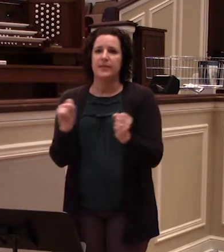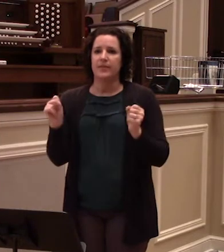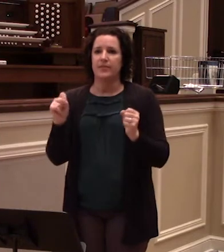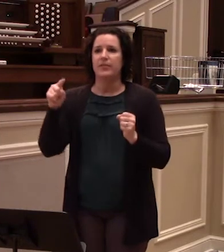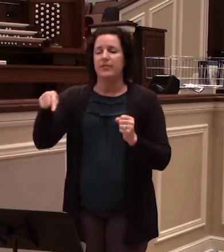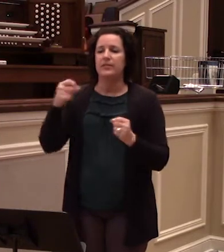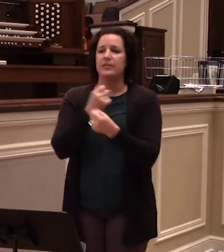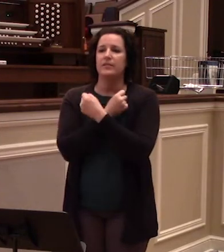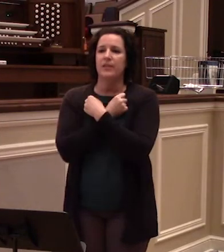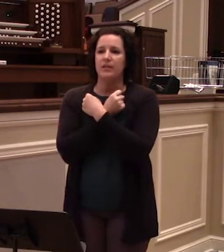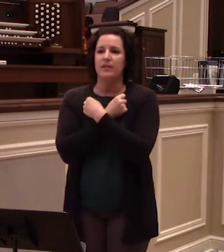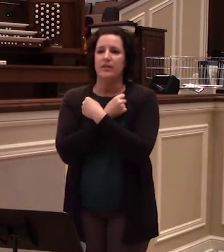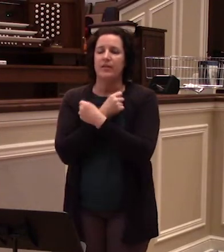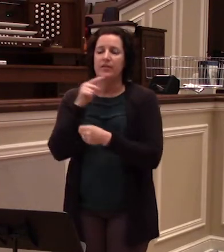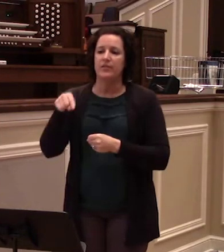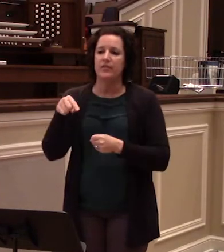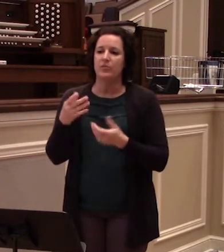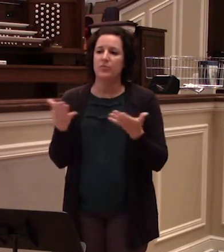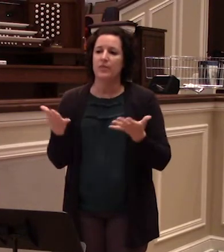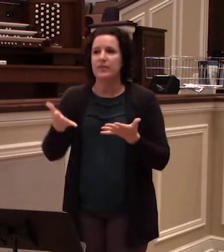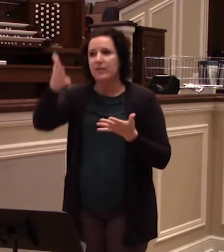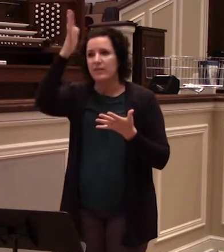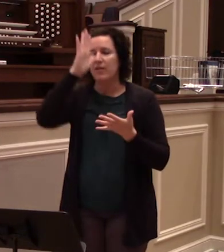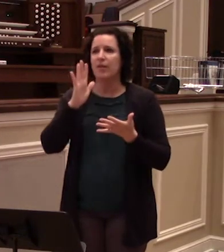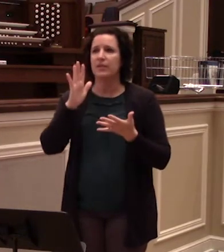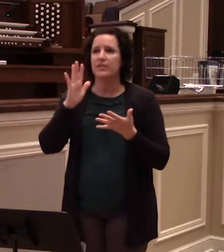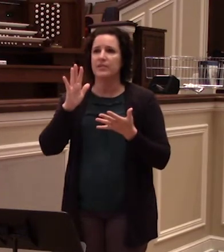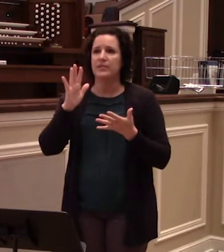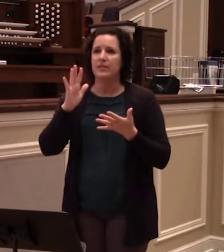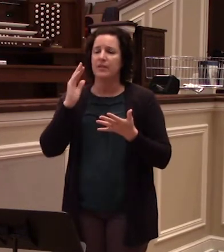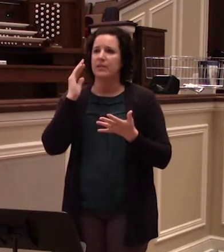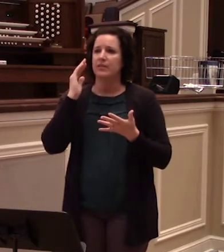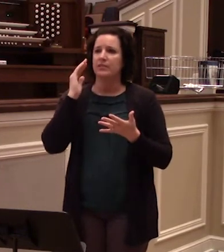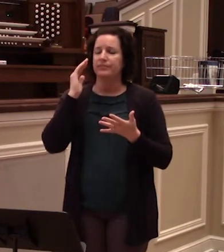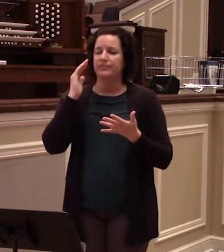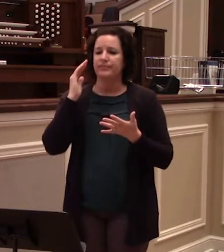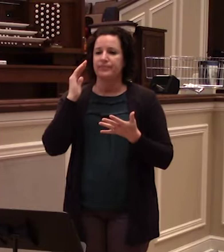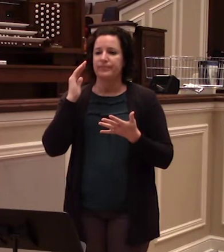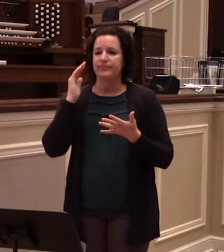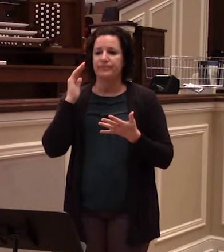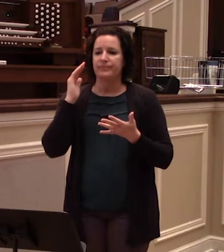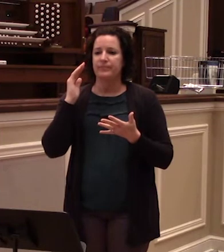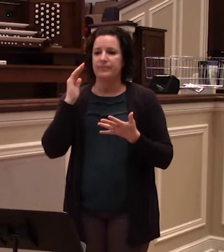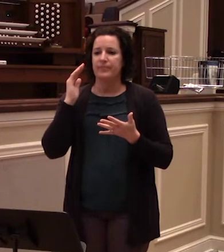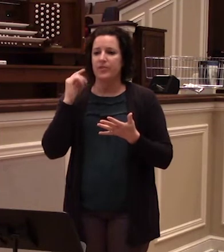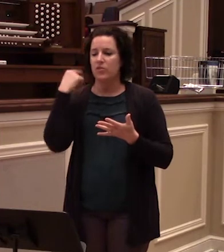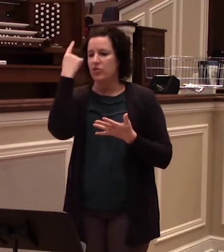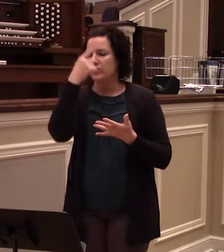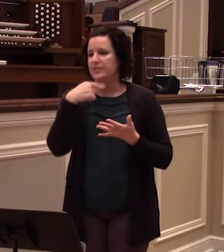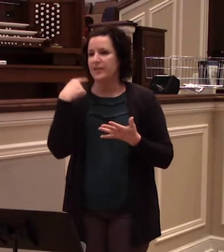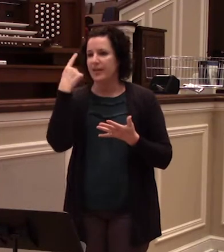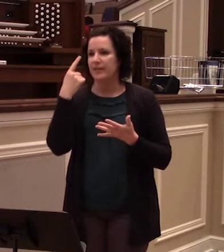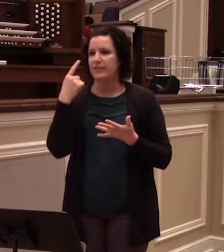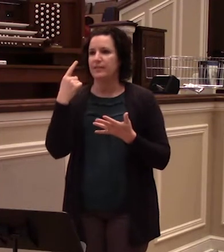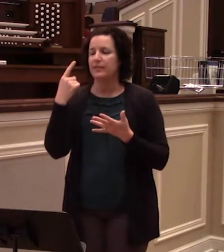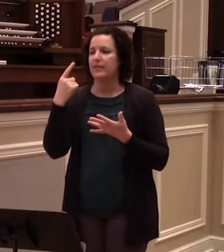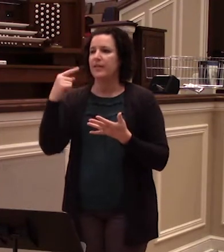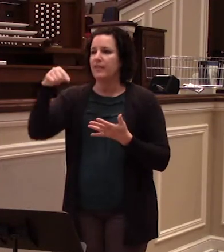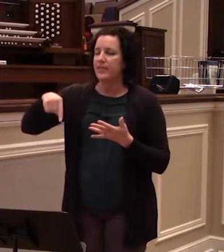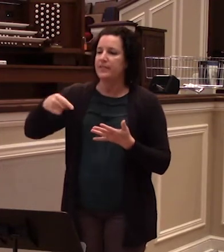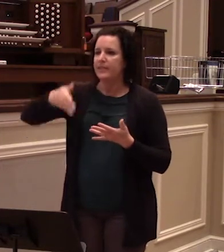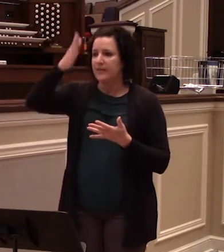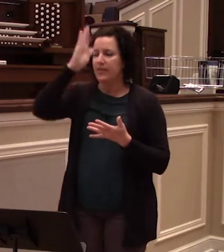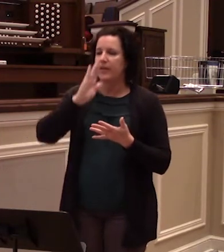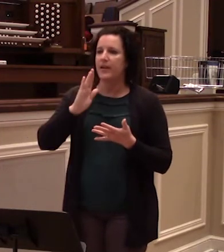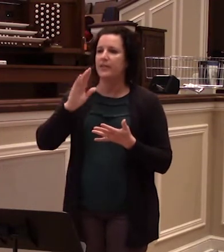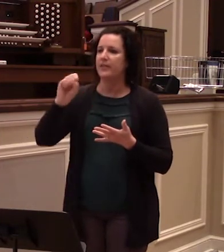love looks like, because this is what God looks like. This is Scripture. This is love. This is God. Verse 26 says, Simeon was looking